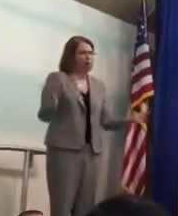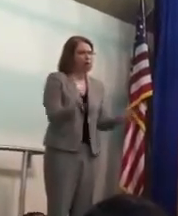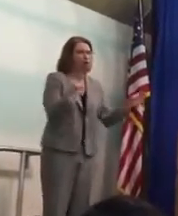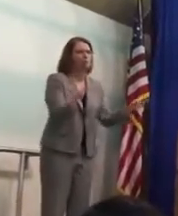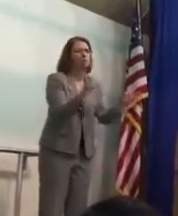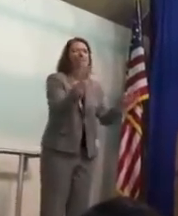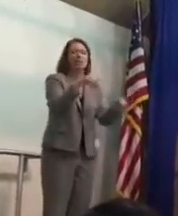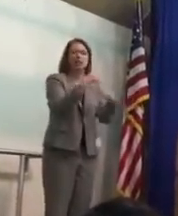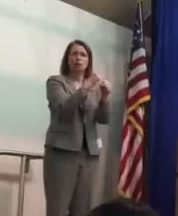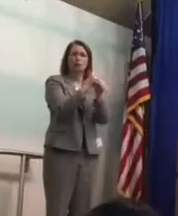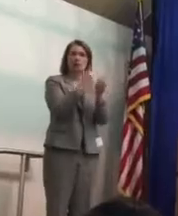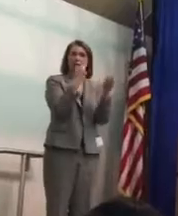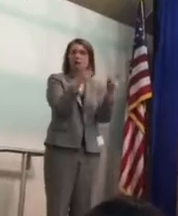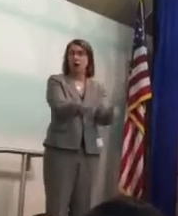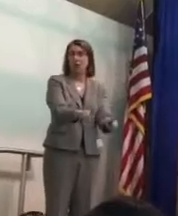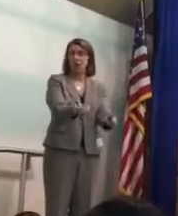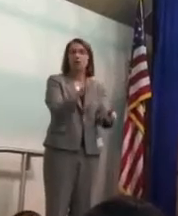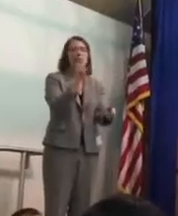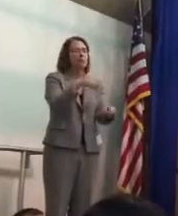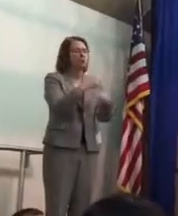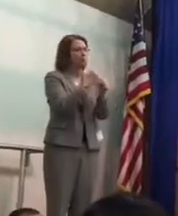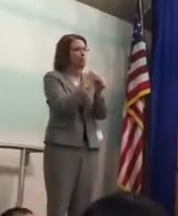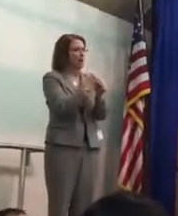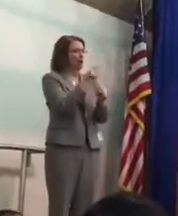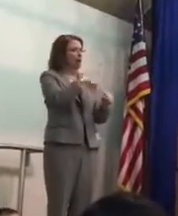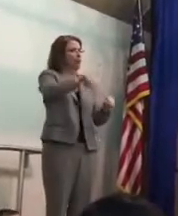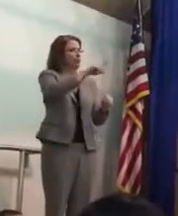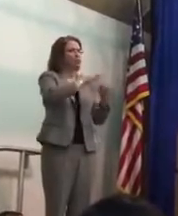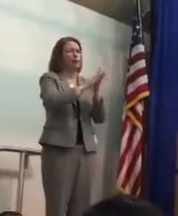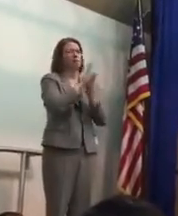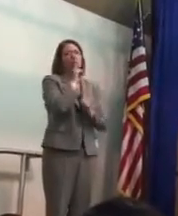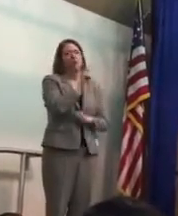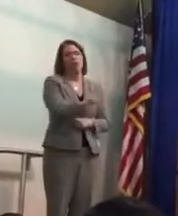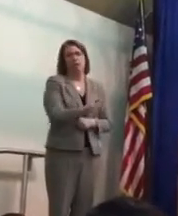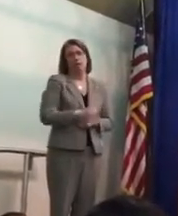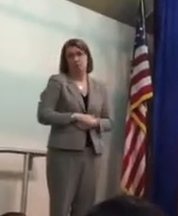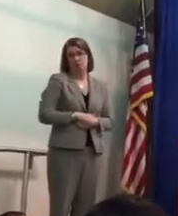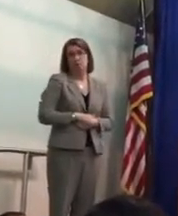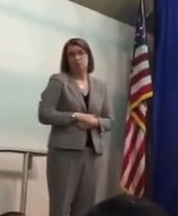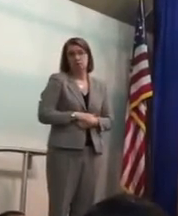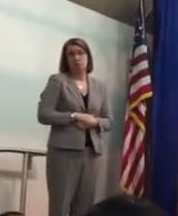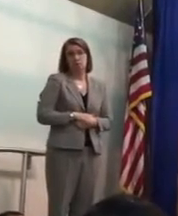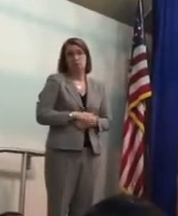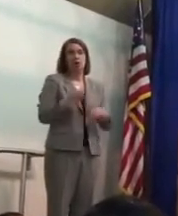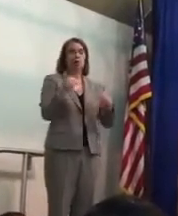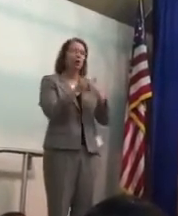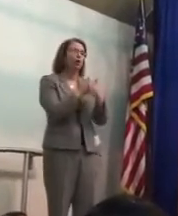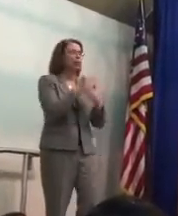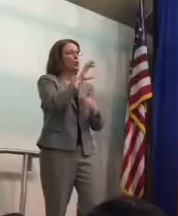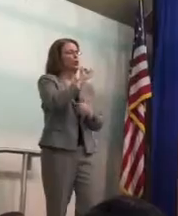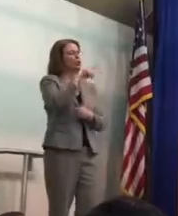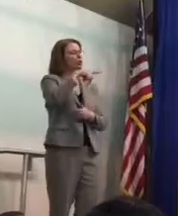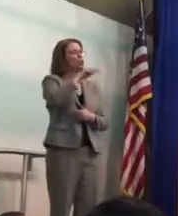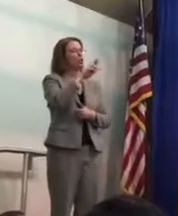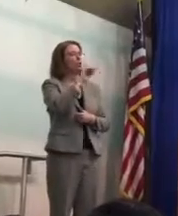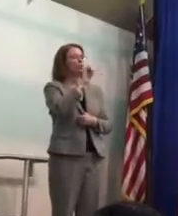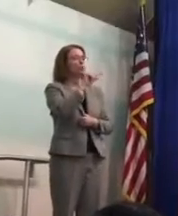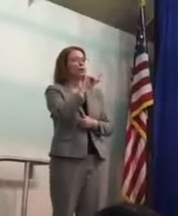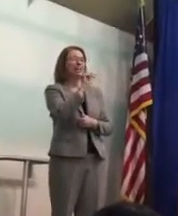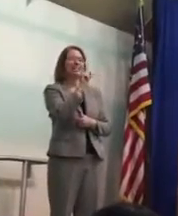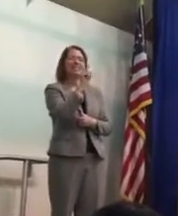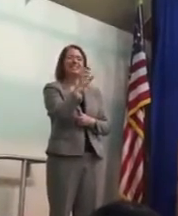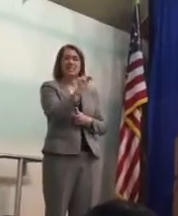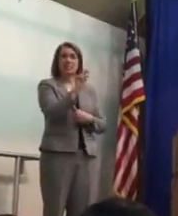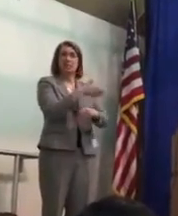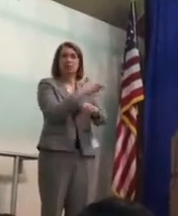help make this done. We need to help make this a reality. There's a new Bruce Springsteen song out off